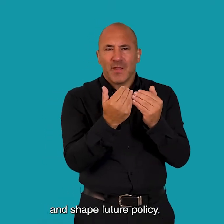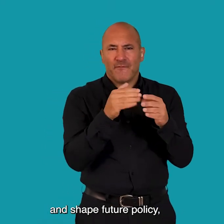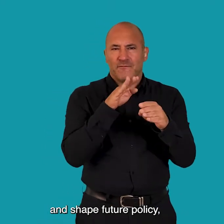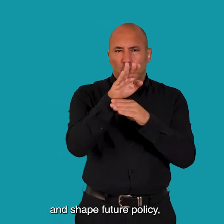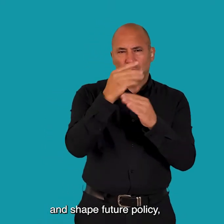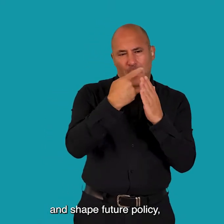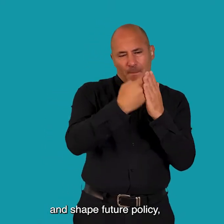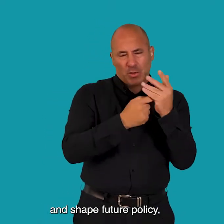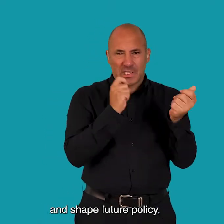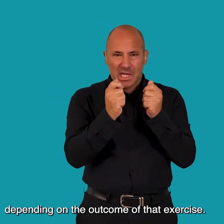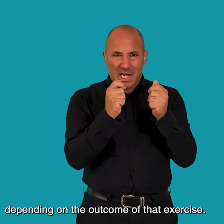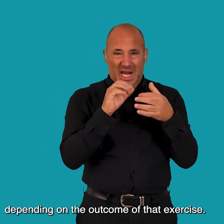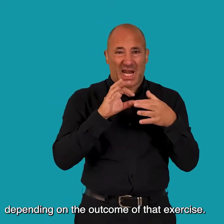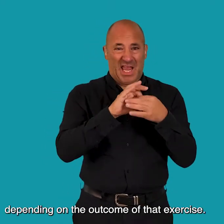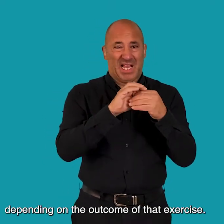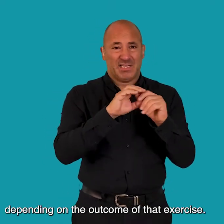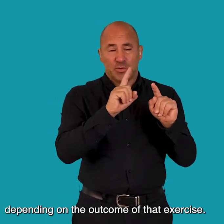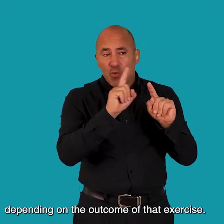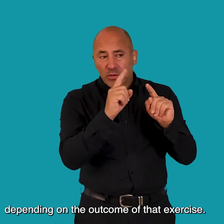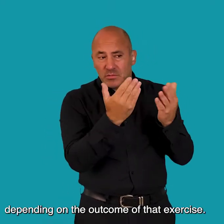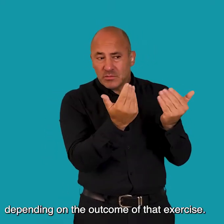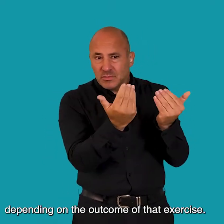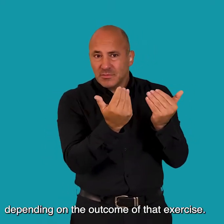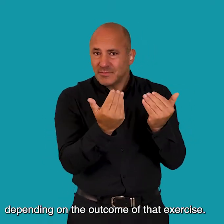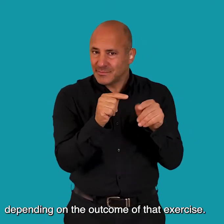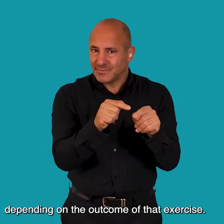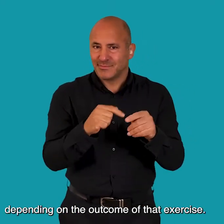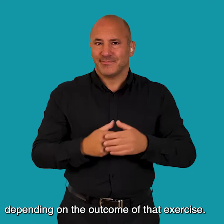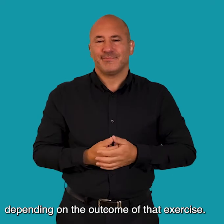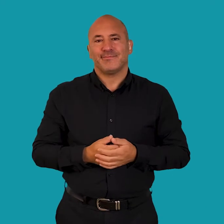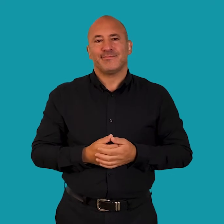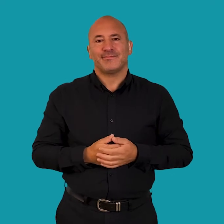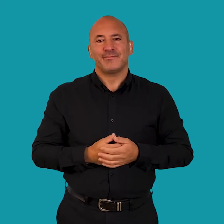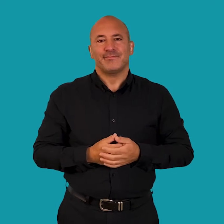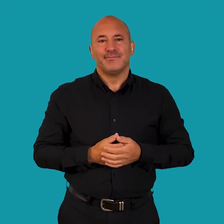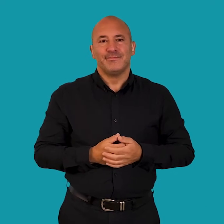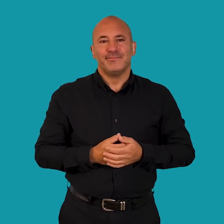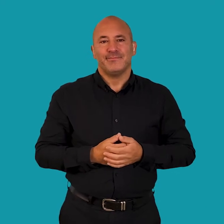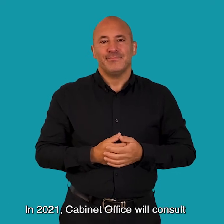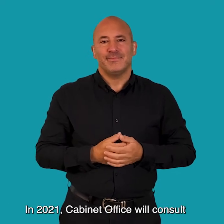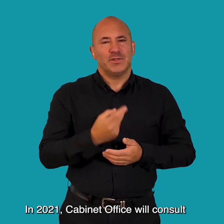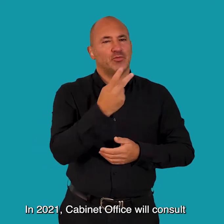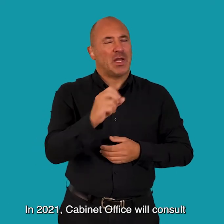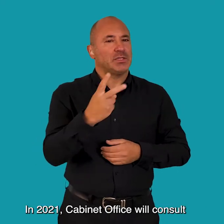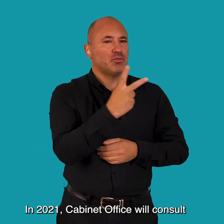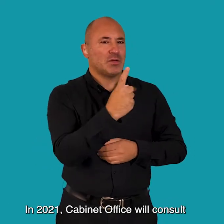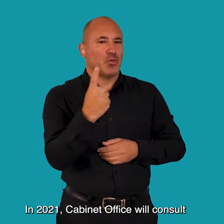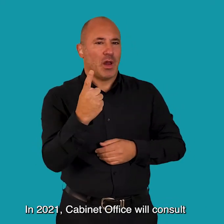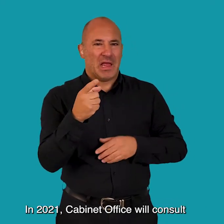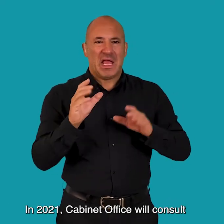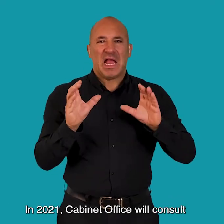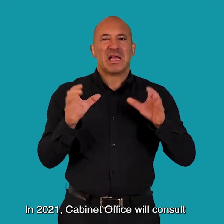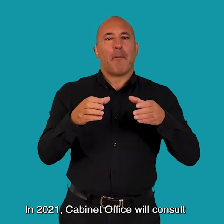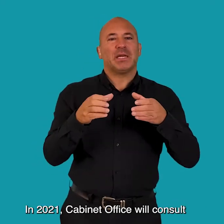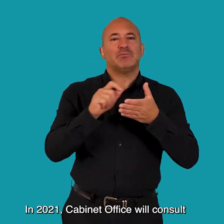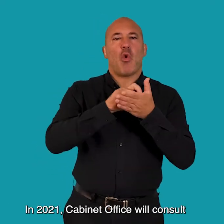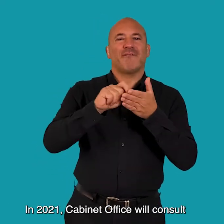future policy depending on the outcome of that exercise. In 2021, Cabinet Office